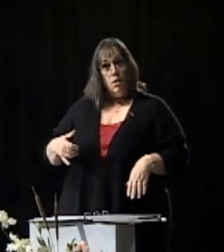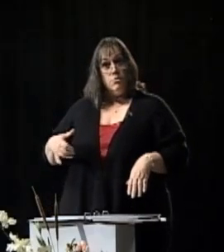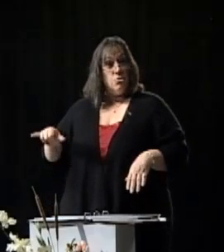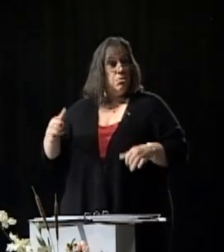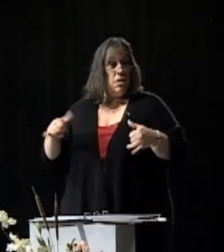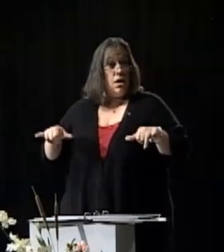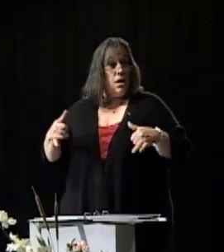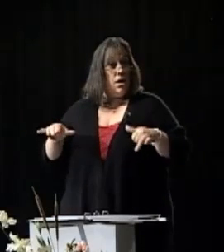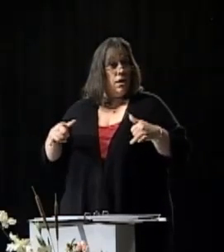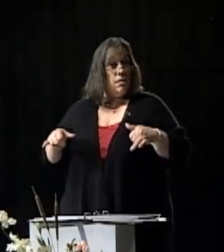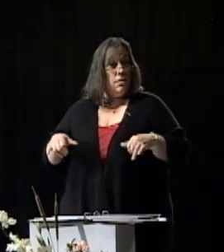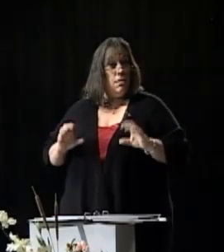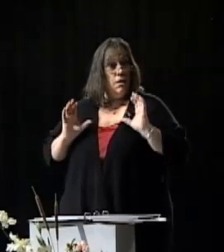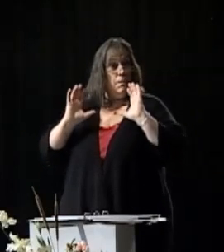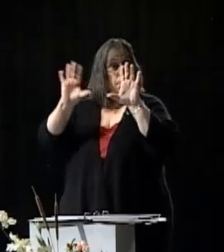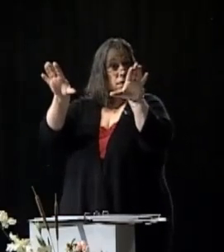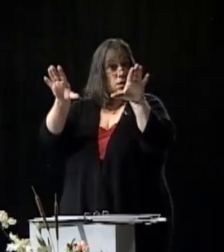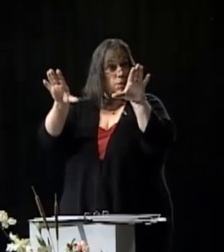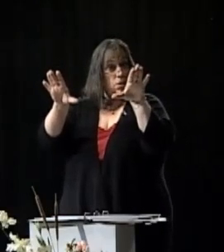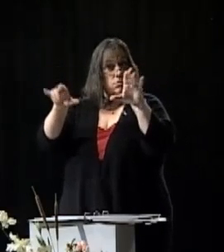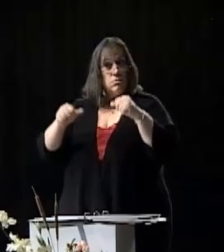Do you play basketball?